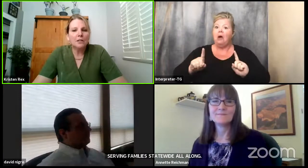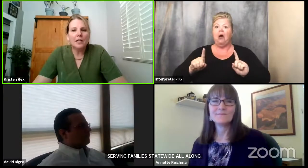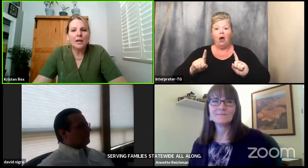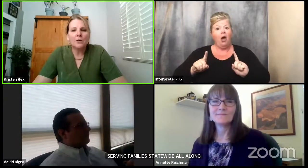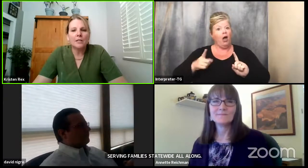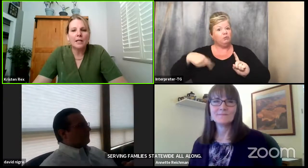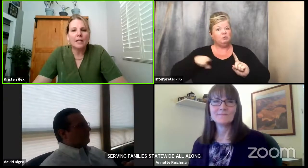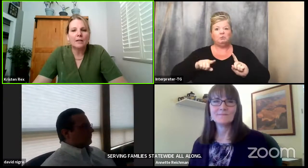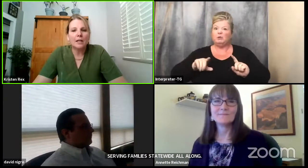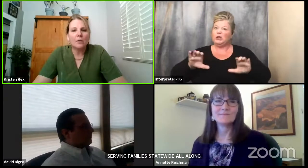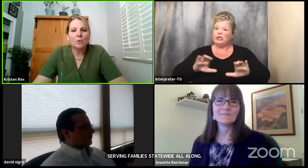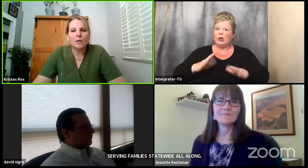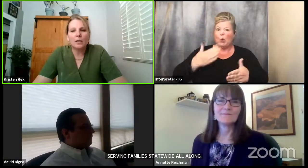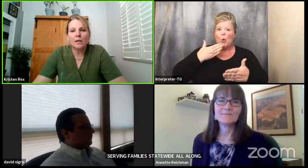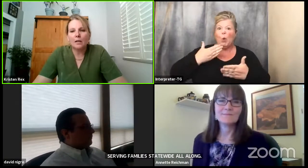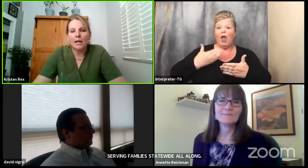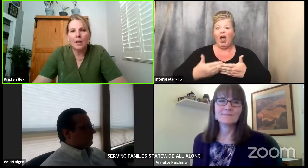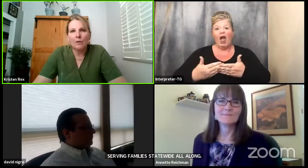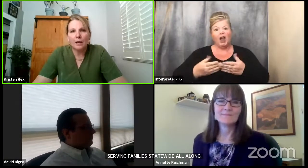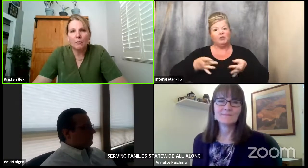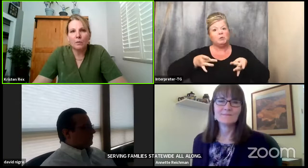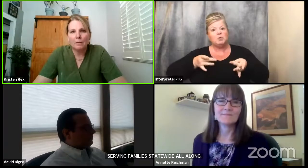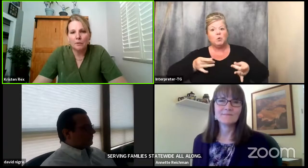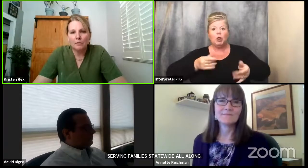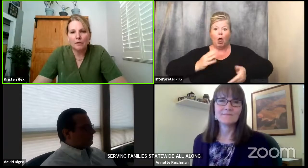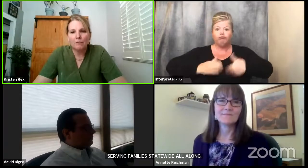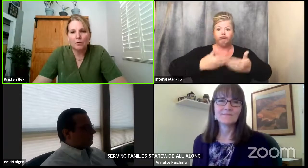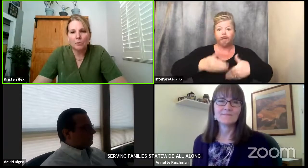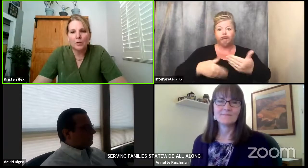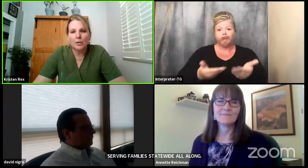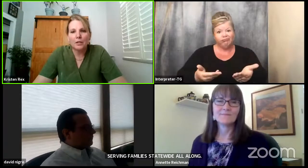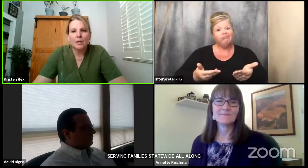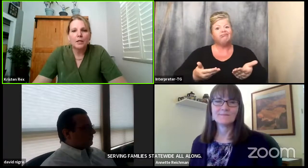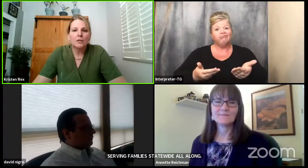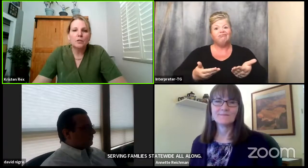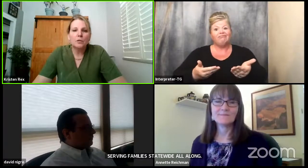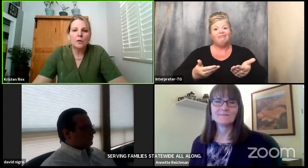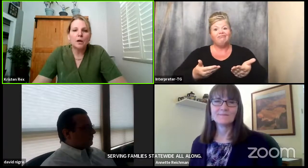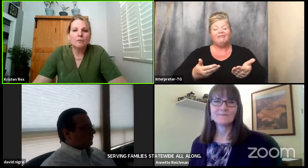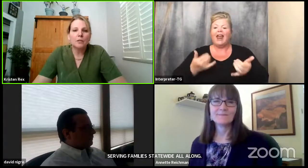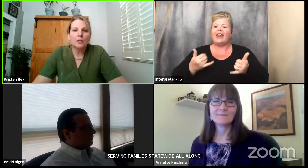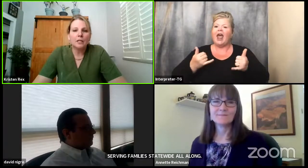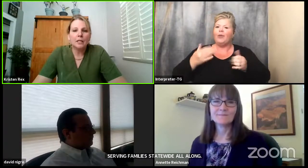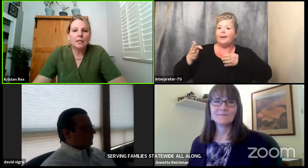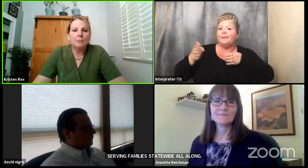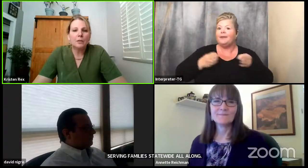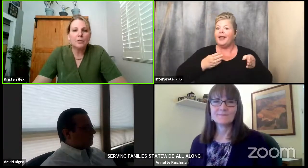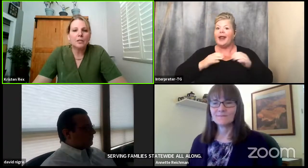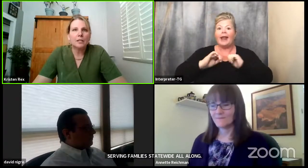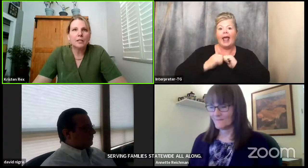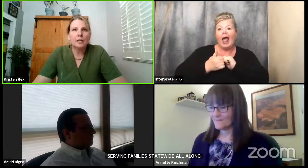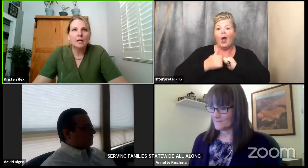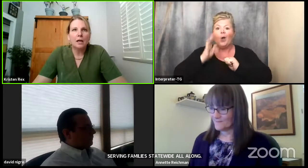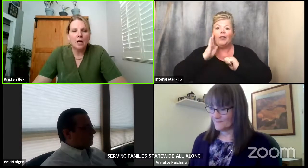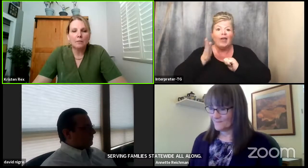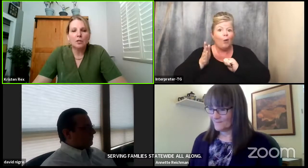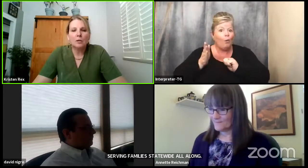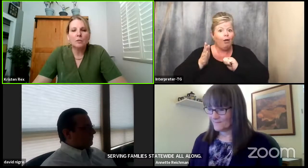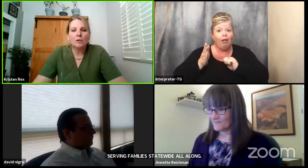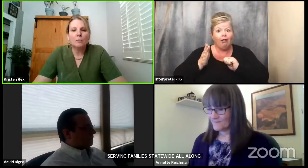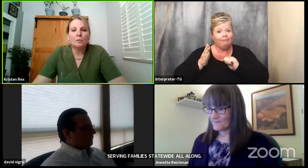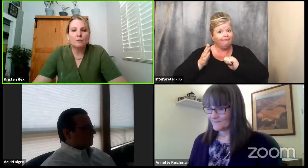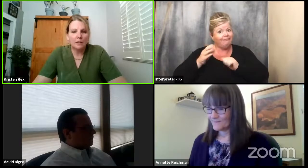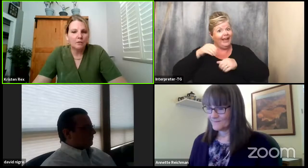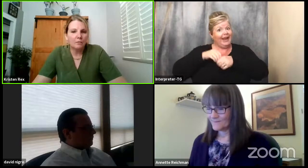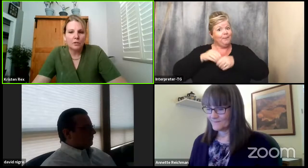well figured out, and they are working on how they will be moving forward to offer an in-person